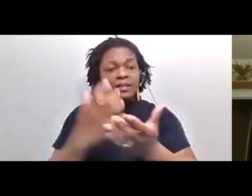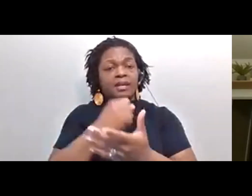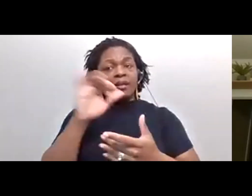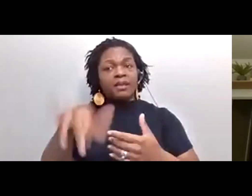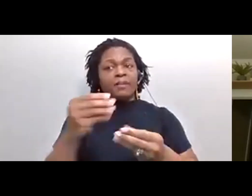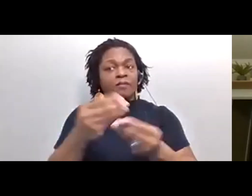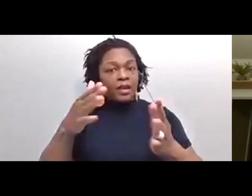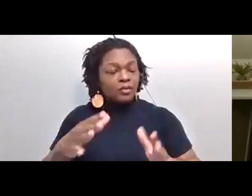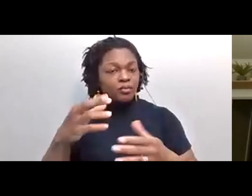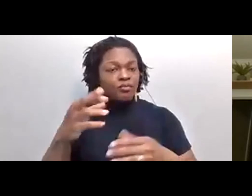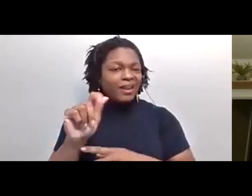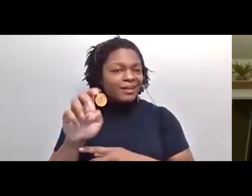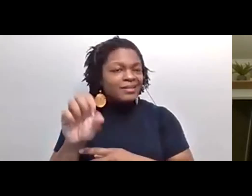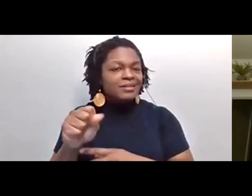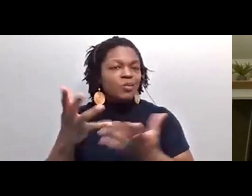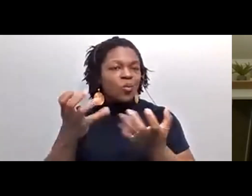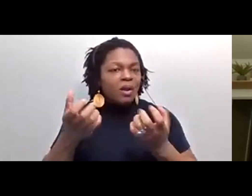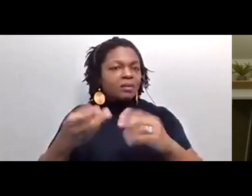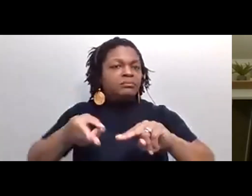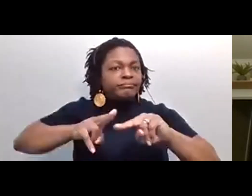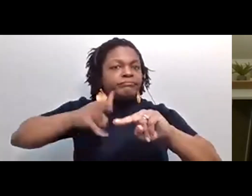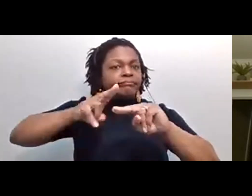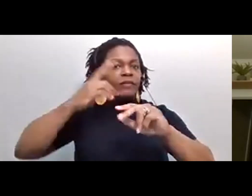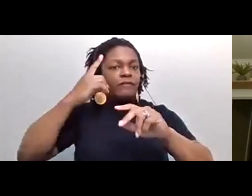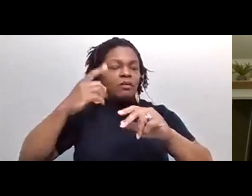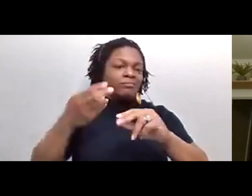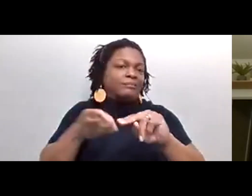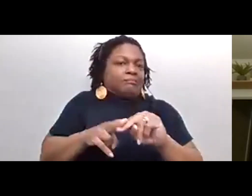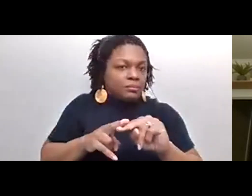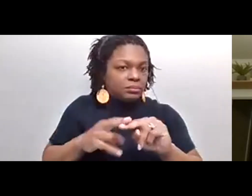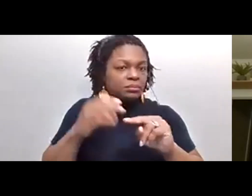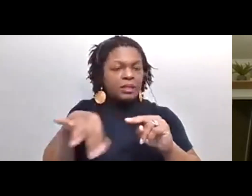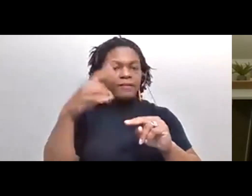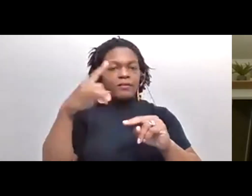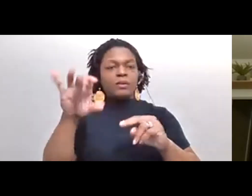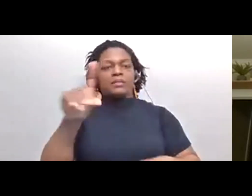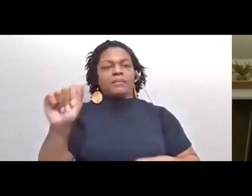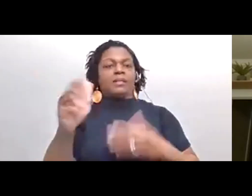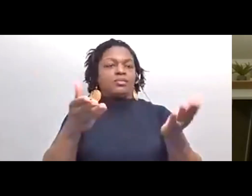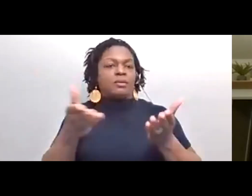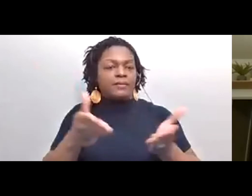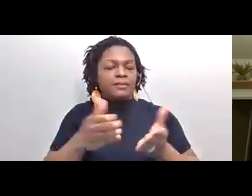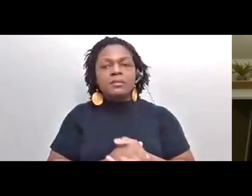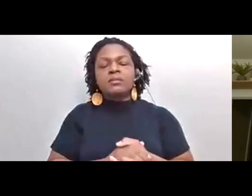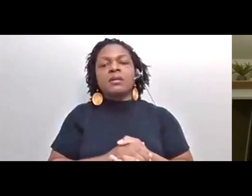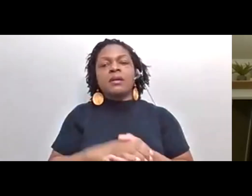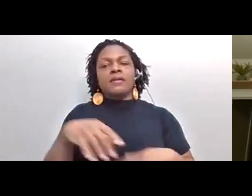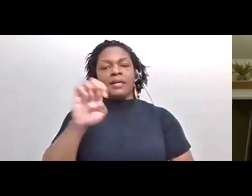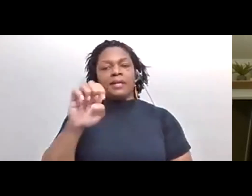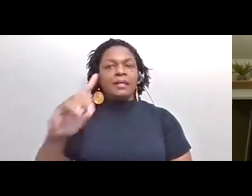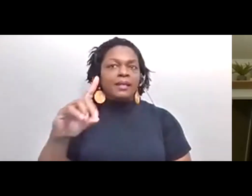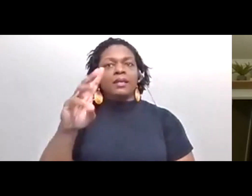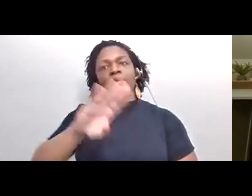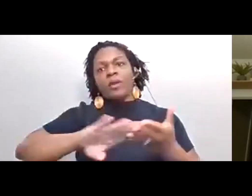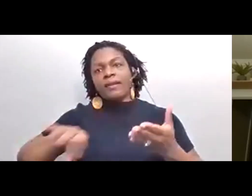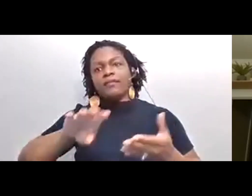increased for all aspects of the disability service system. So for the DD waivers, the